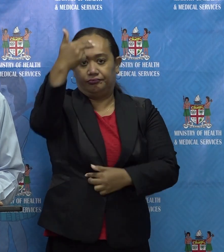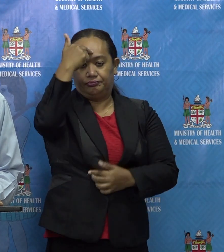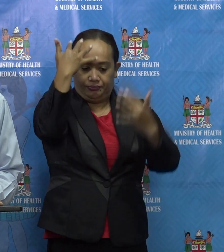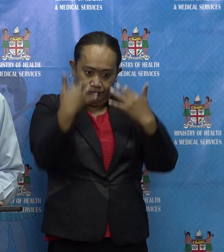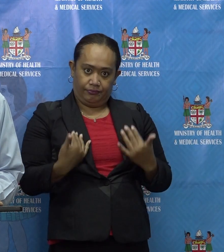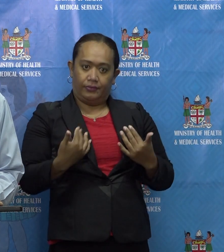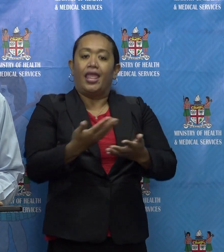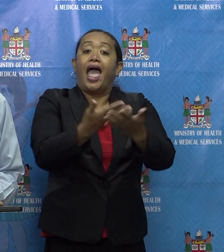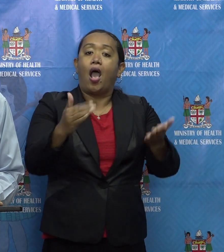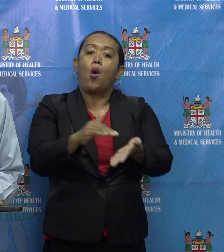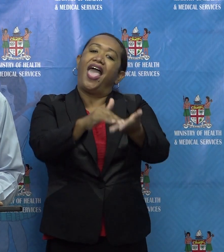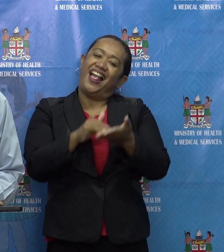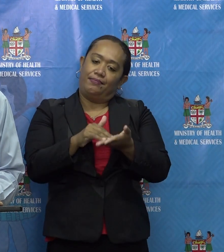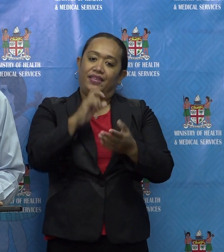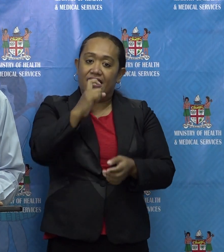stringent lockdown.